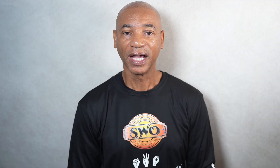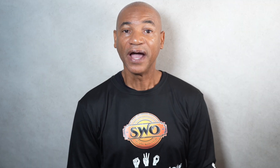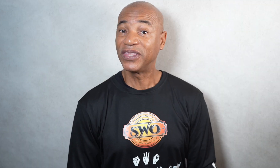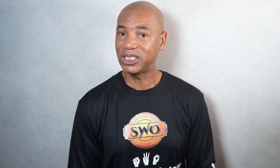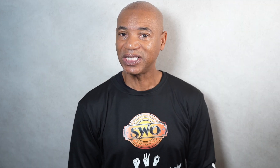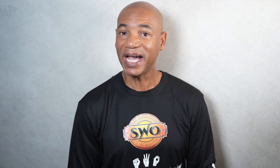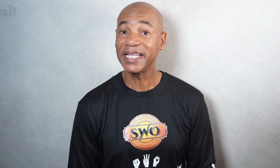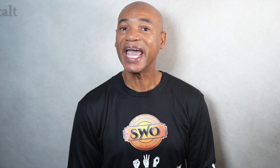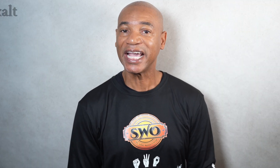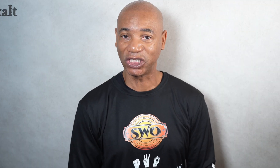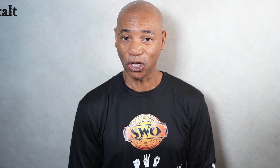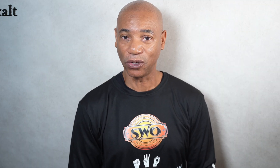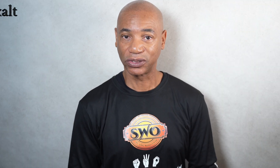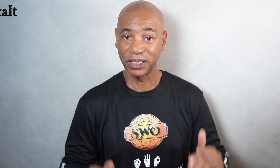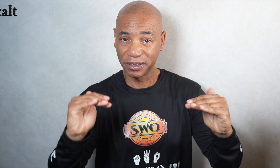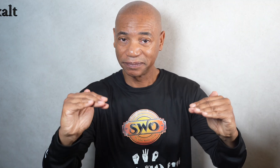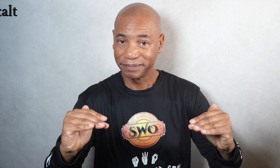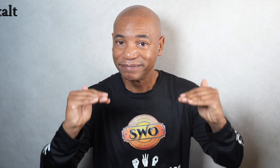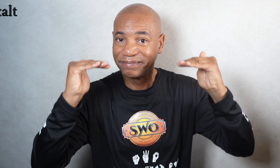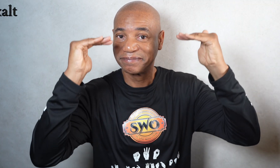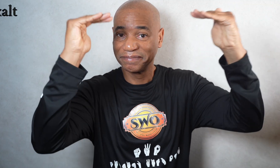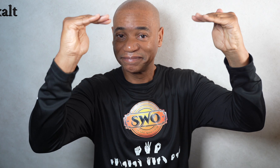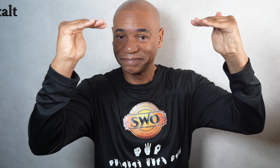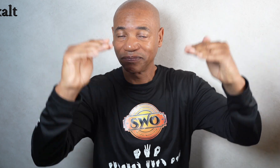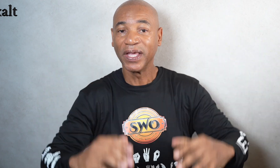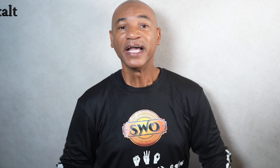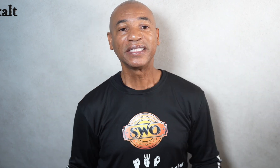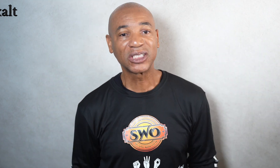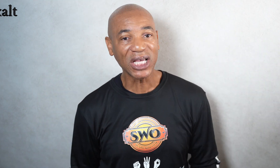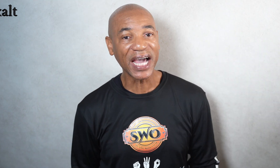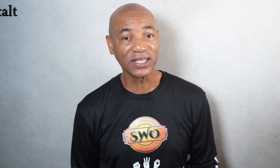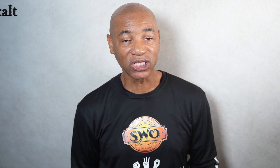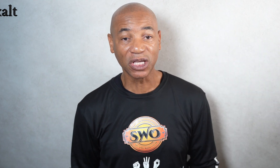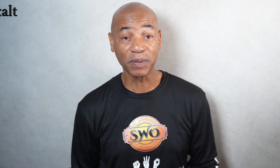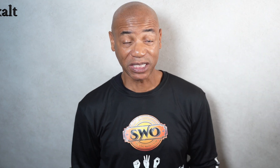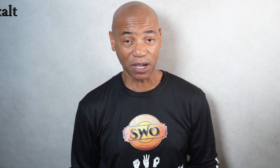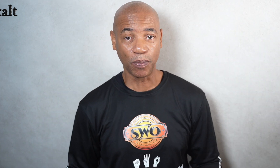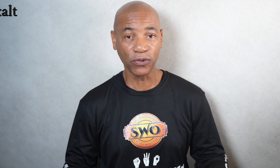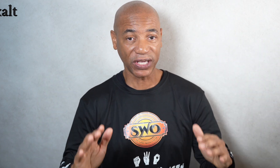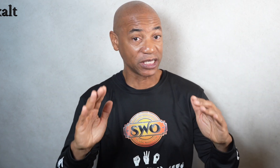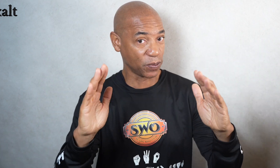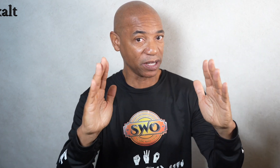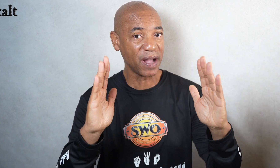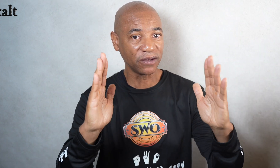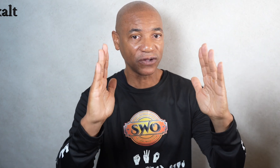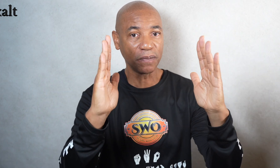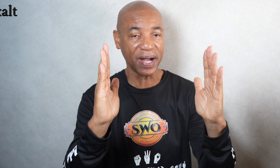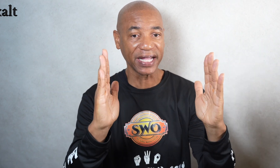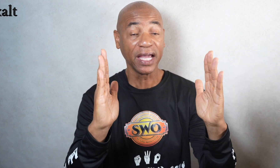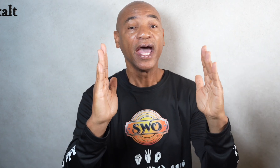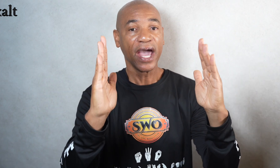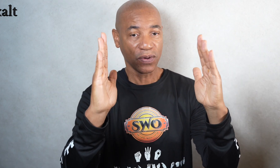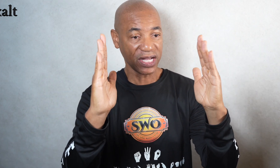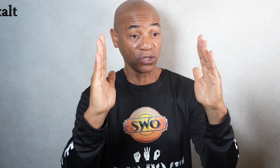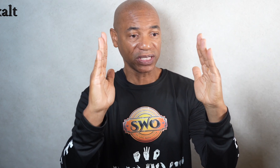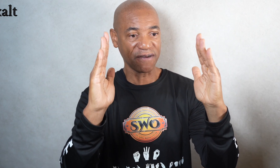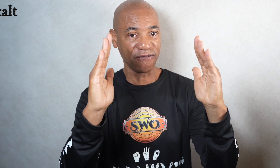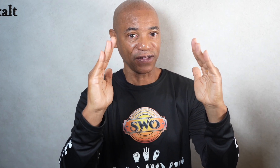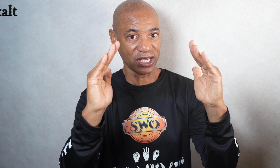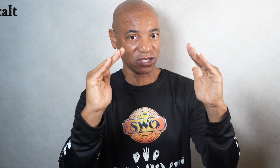The sign Exalt. To sign this, simply take both hands, bring them out in front of the body, and what I do is I flex the